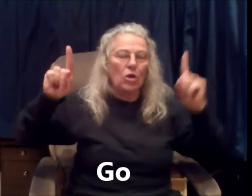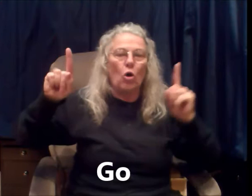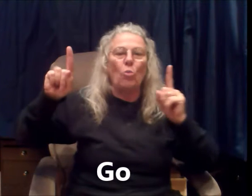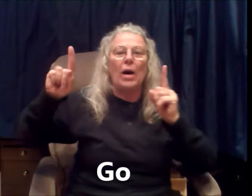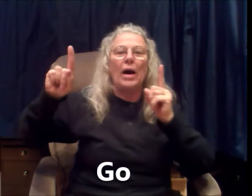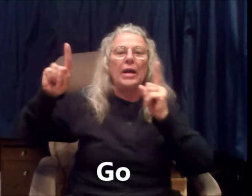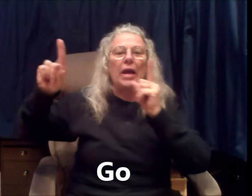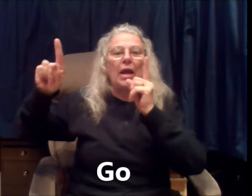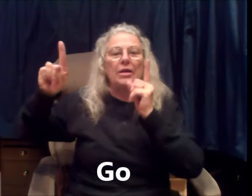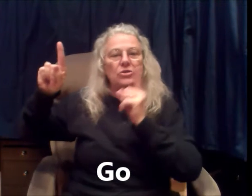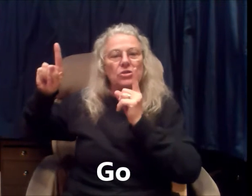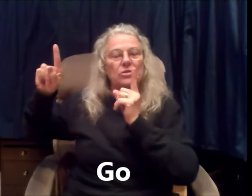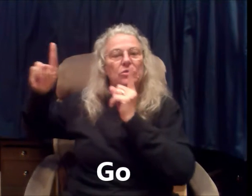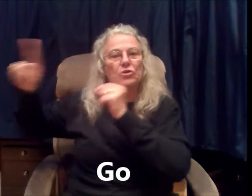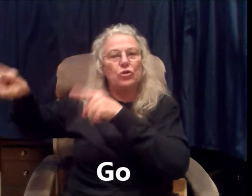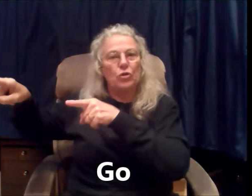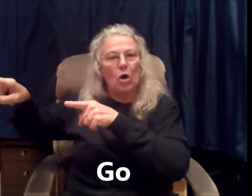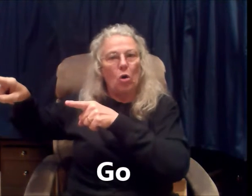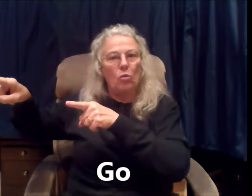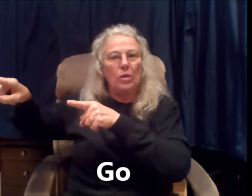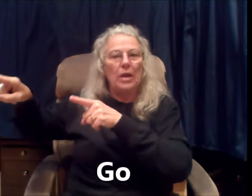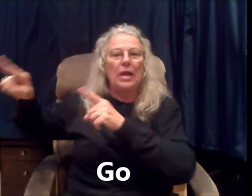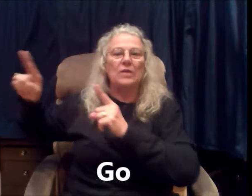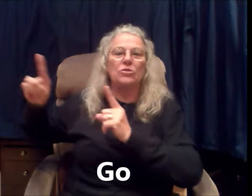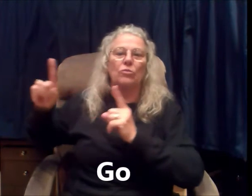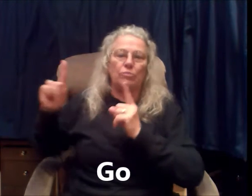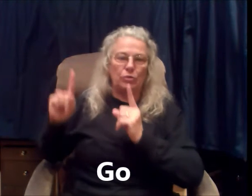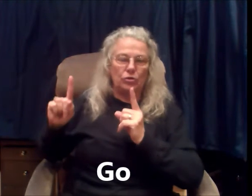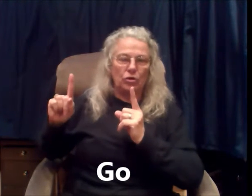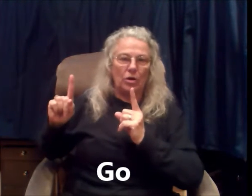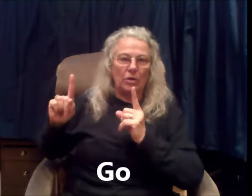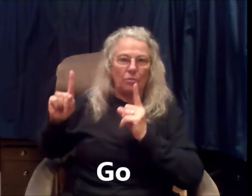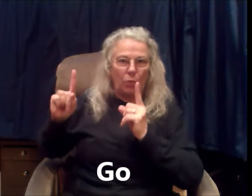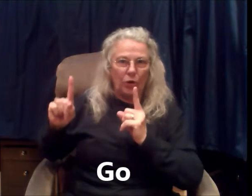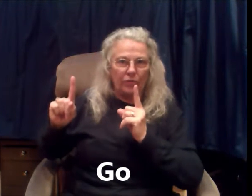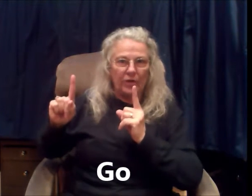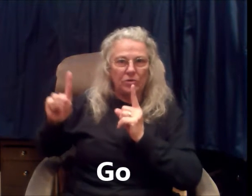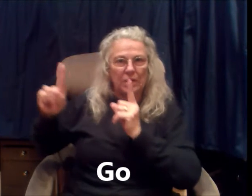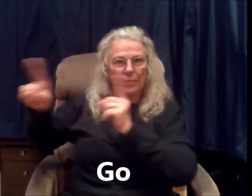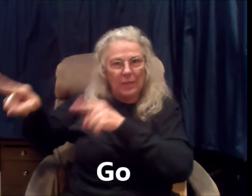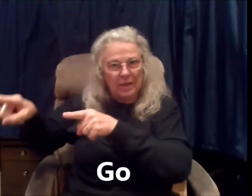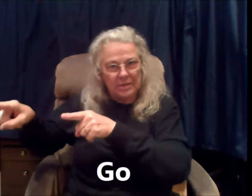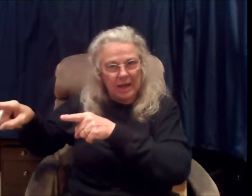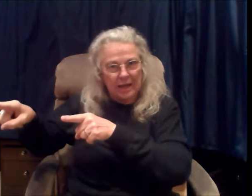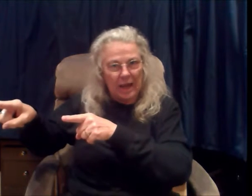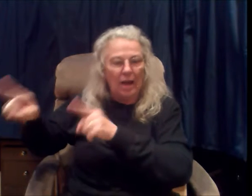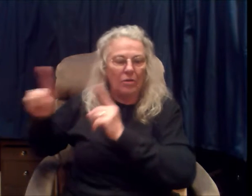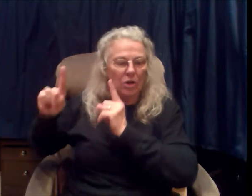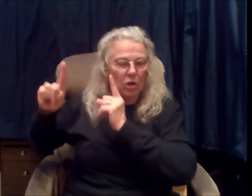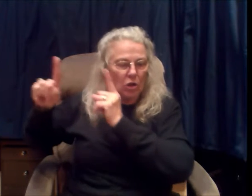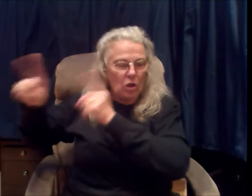go by, and it's just to go. And so you start it, pointer fingers up, and take it out.